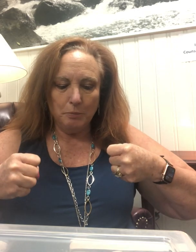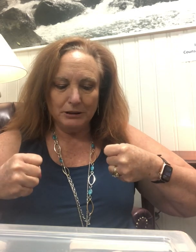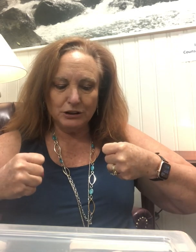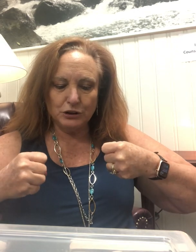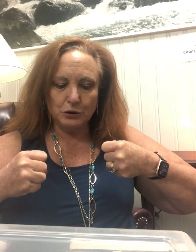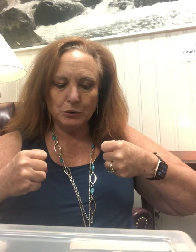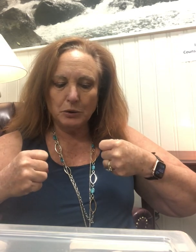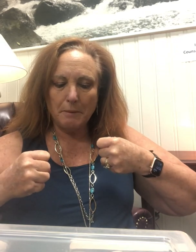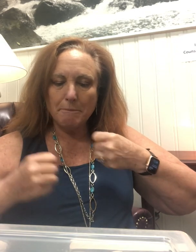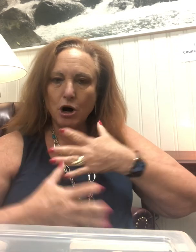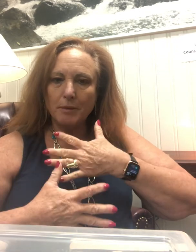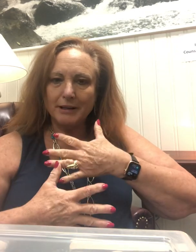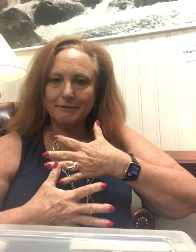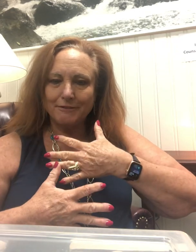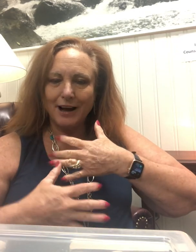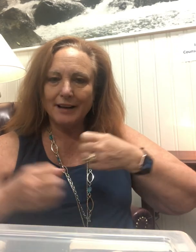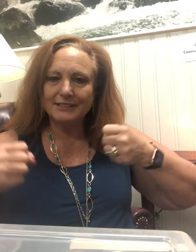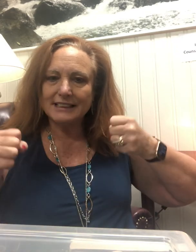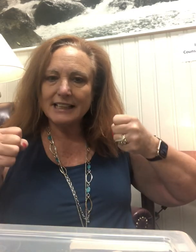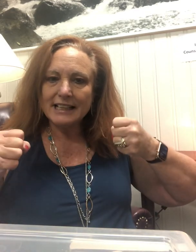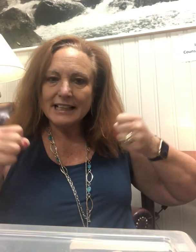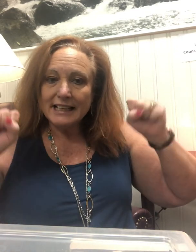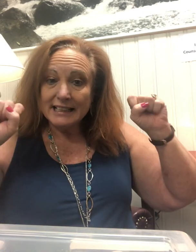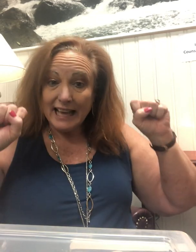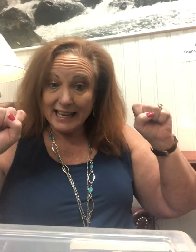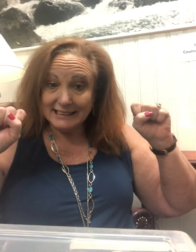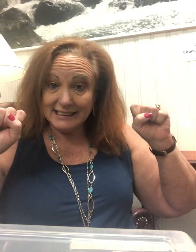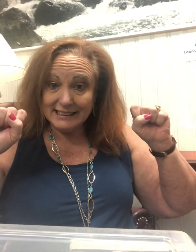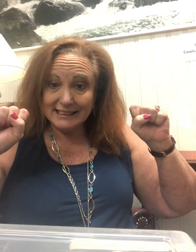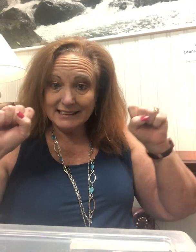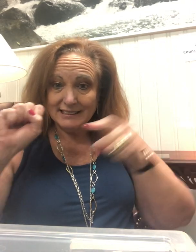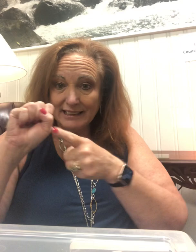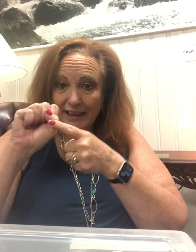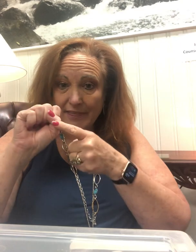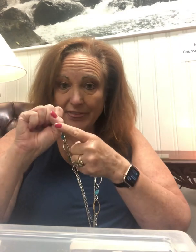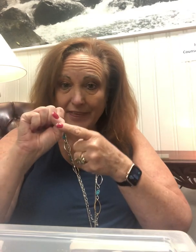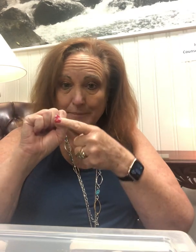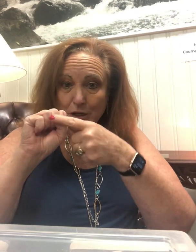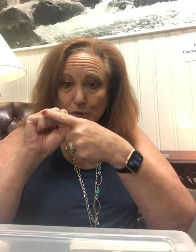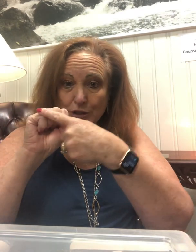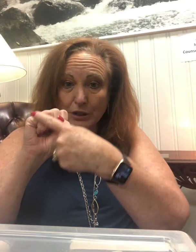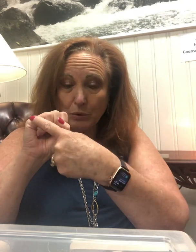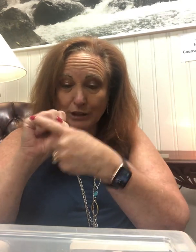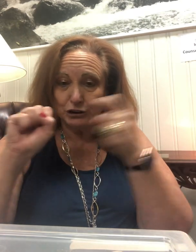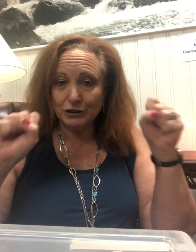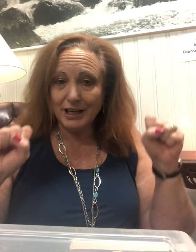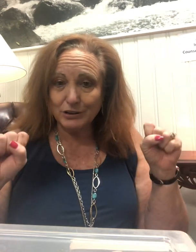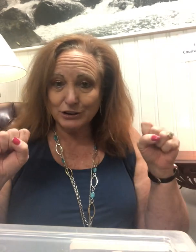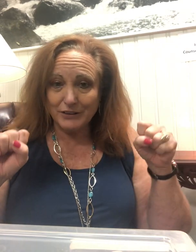opens to palm in fives. S's. And the thumb goes across your knuckles on